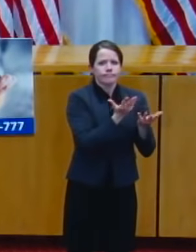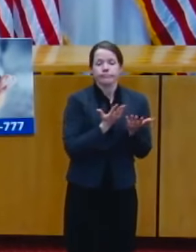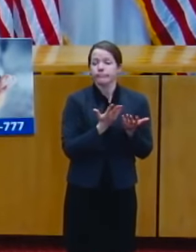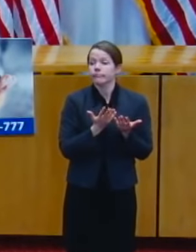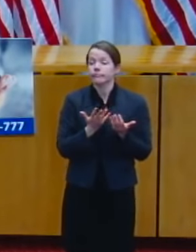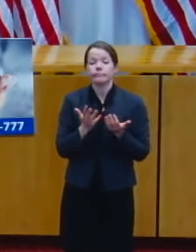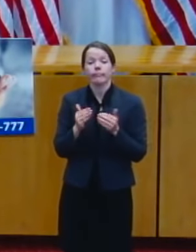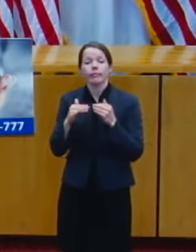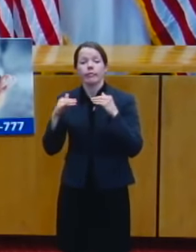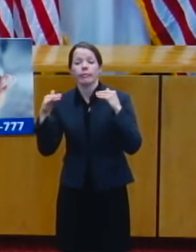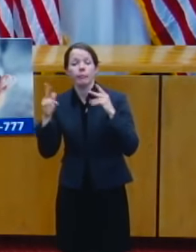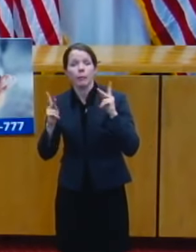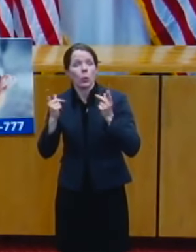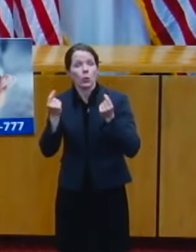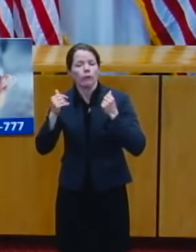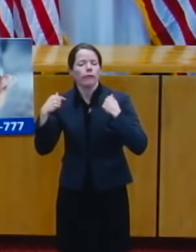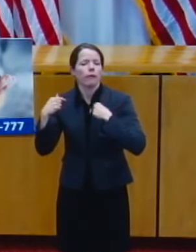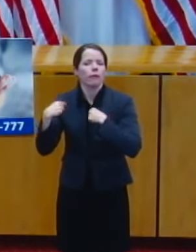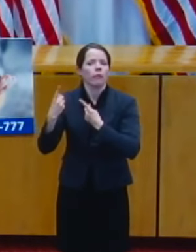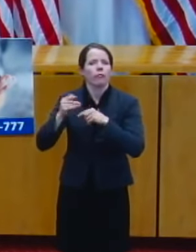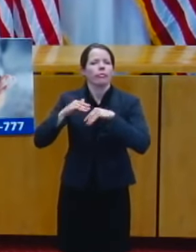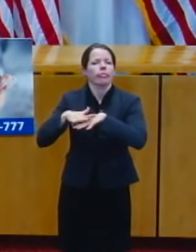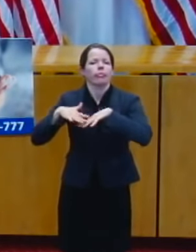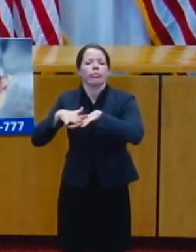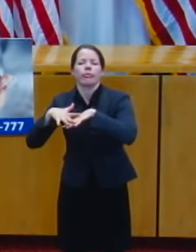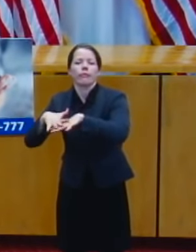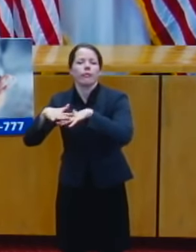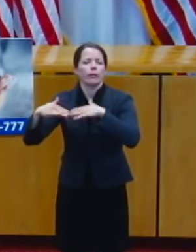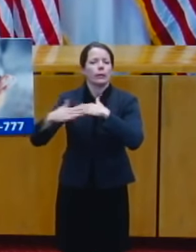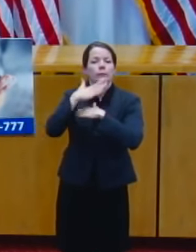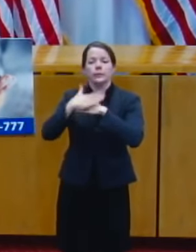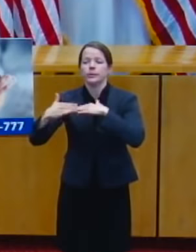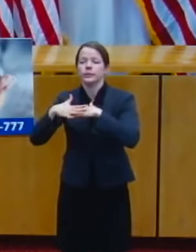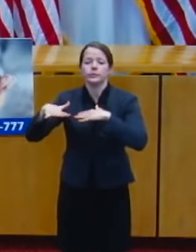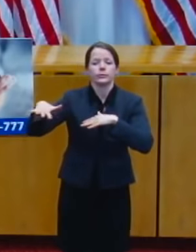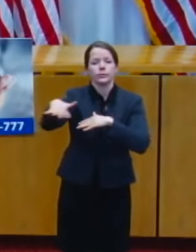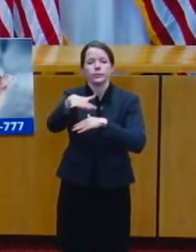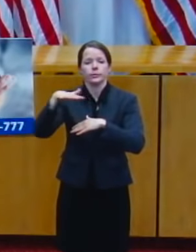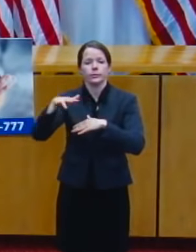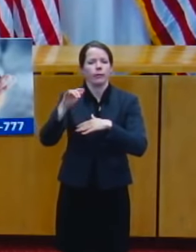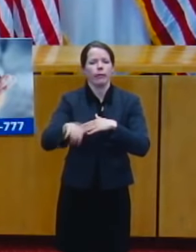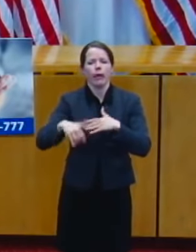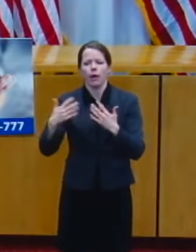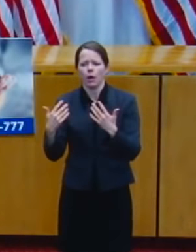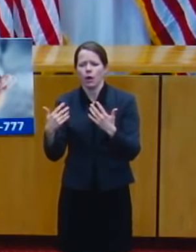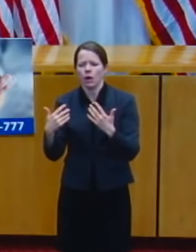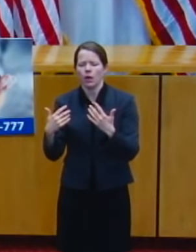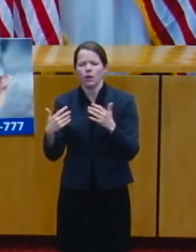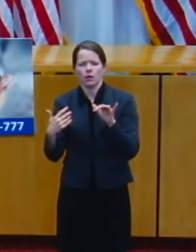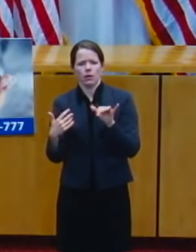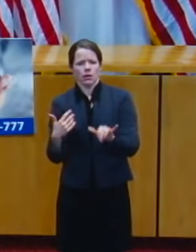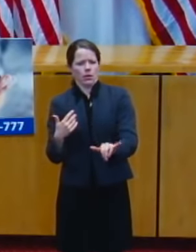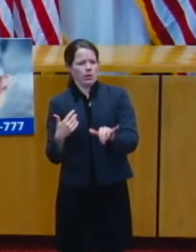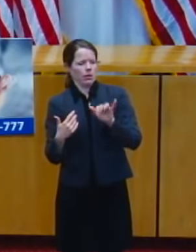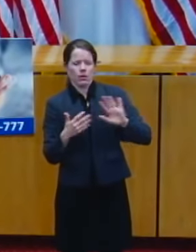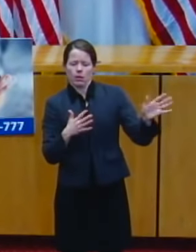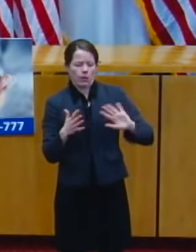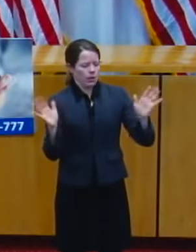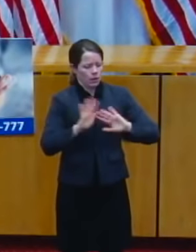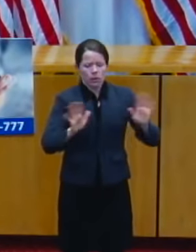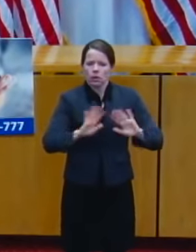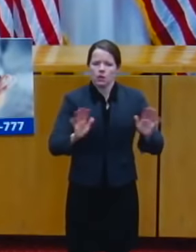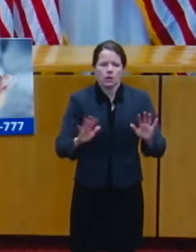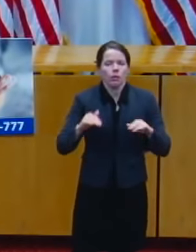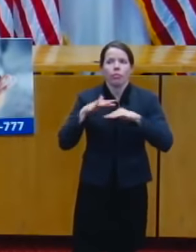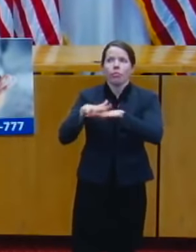have been in those locations. And I also hope the fact that we banned parking at the state beaches gave some local folks who were